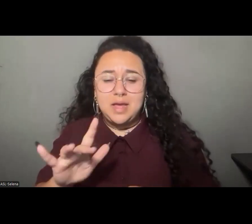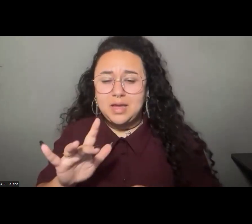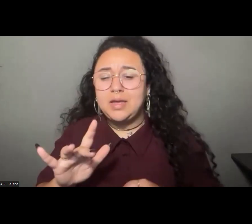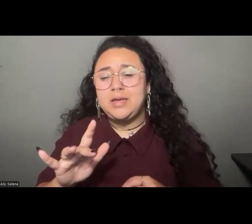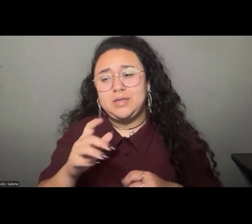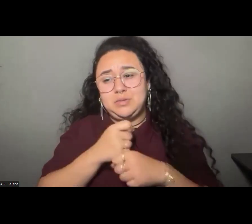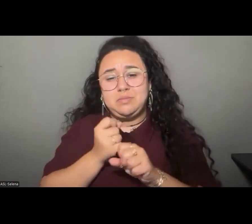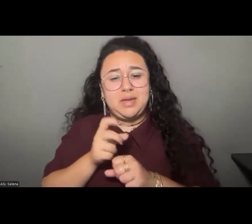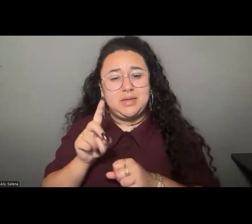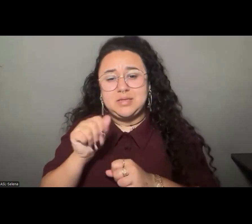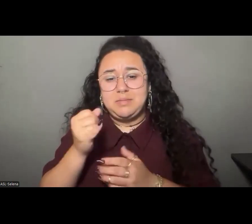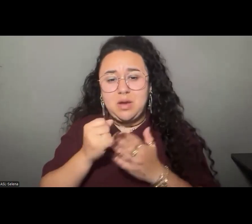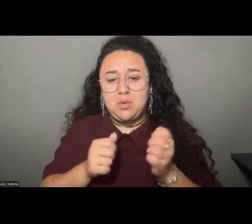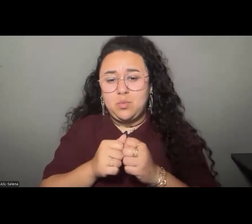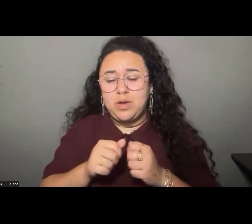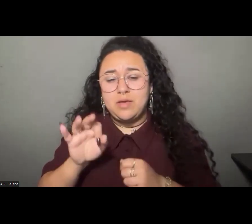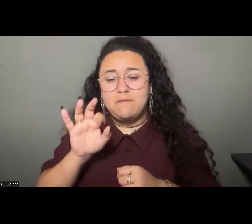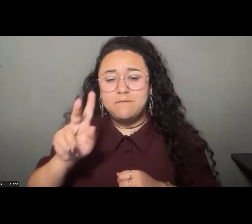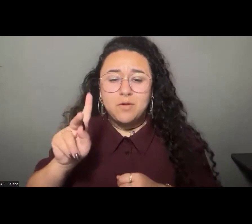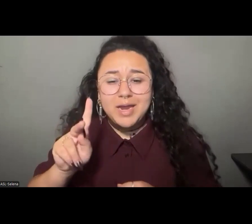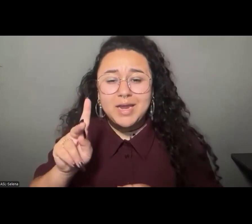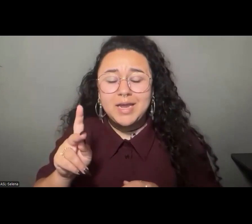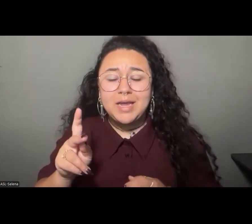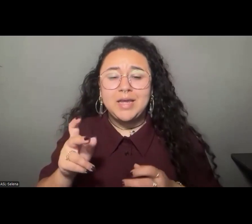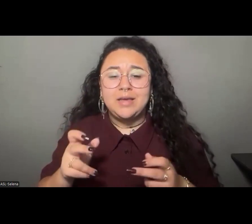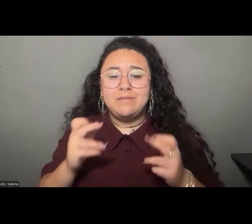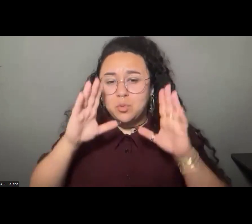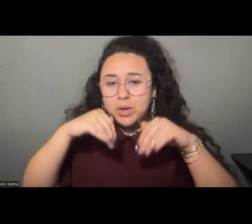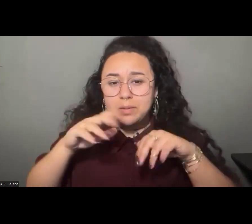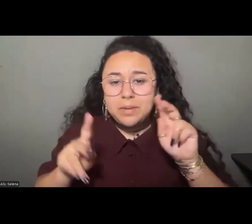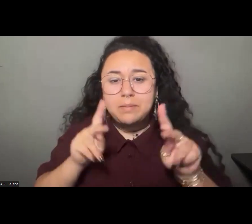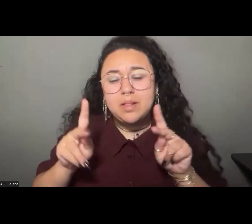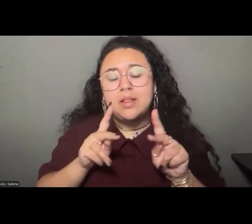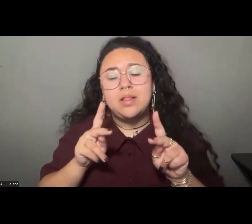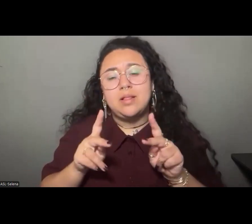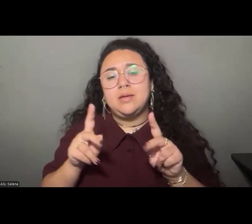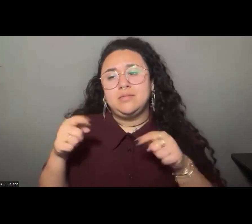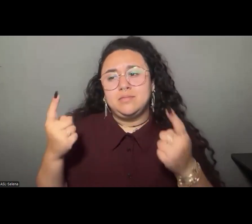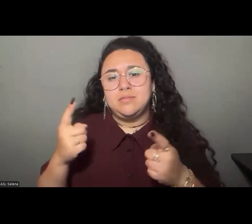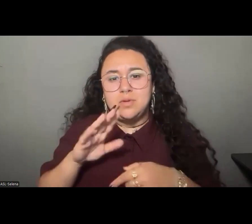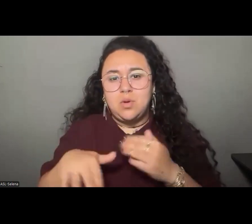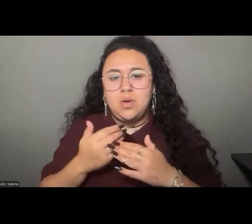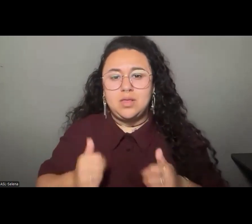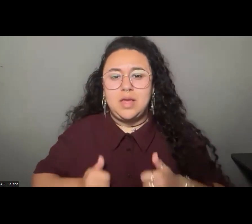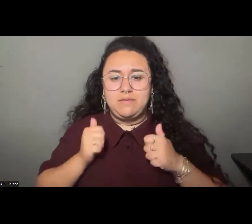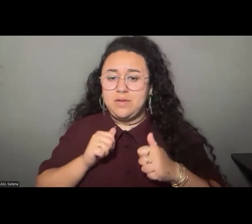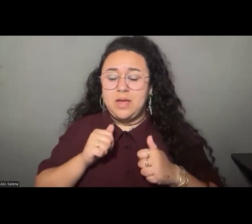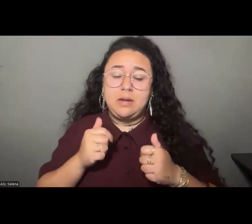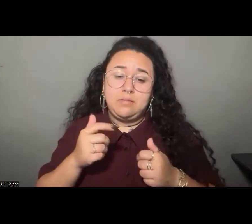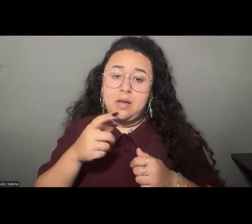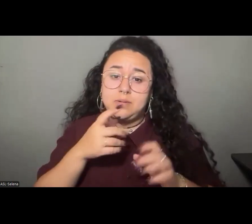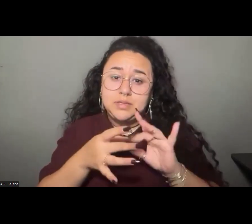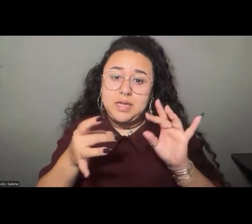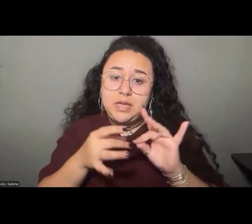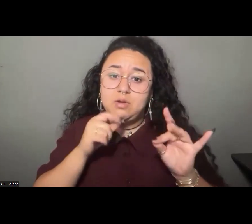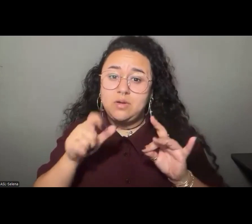adult life. And I just want to say, I hope these stories help you know that you don't have to wait for the money or the permission to do it. You can just do it. You can just do it. You can do it